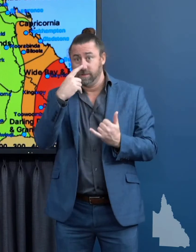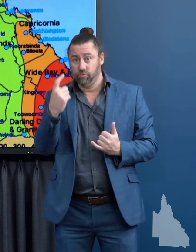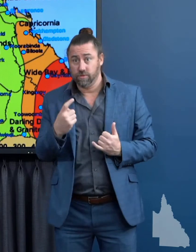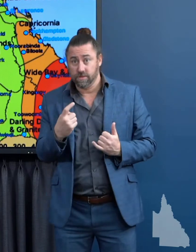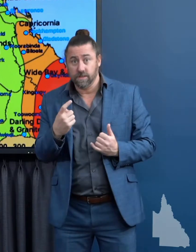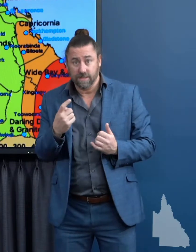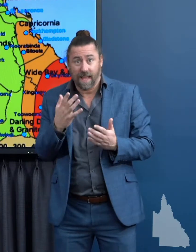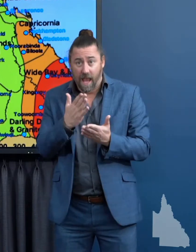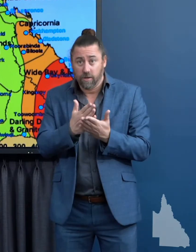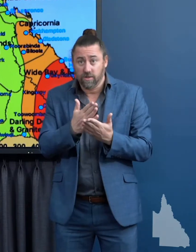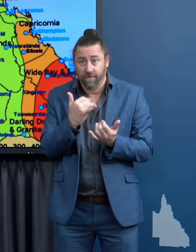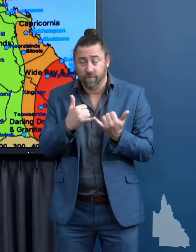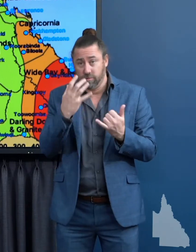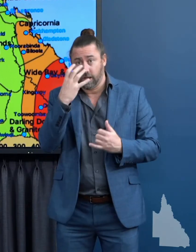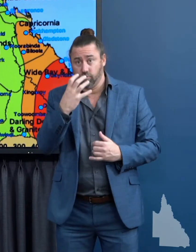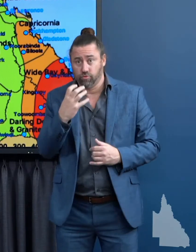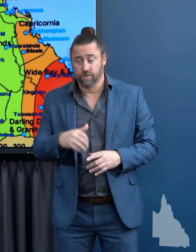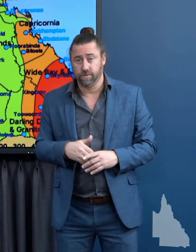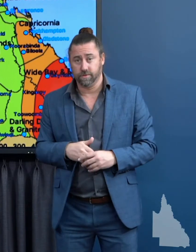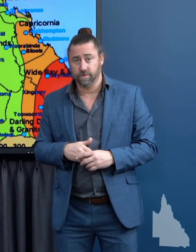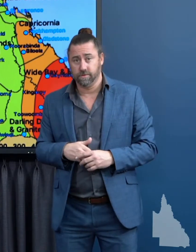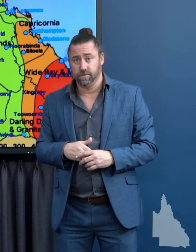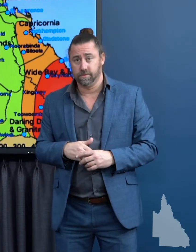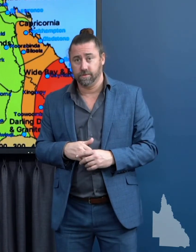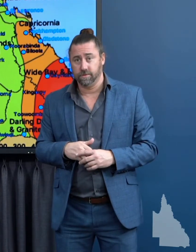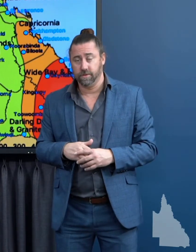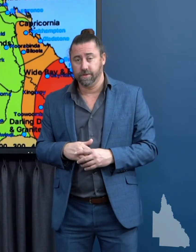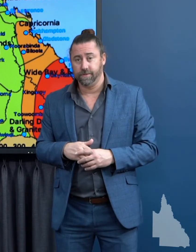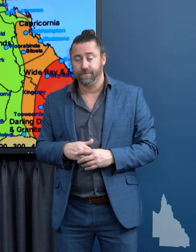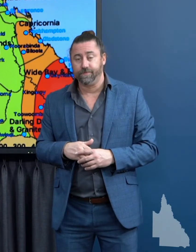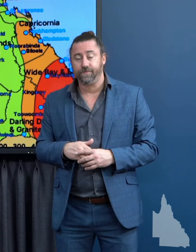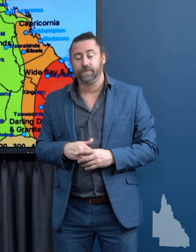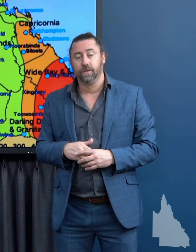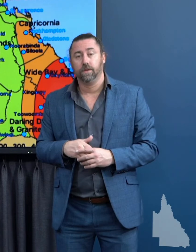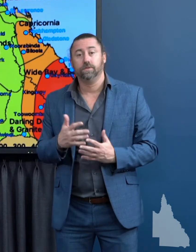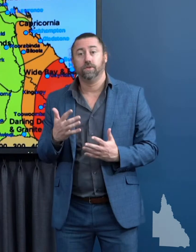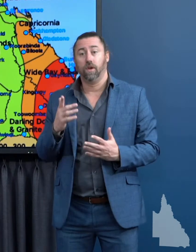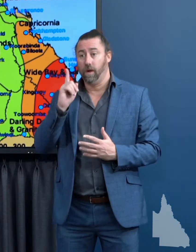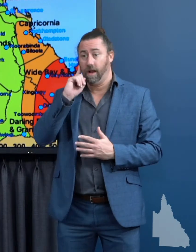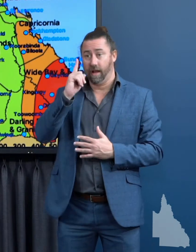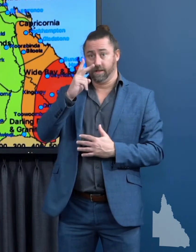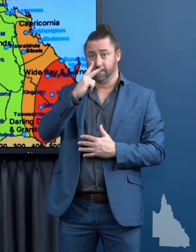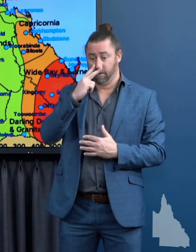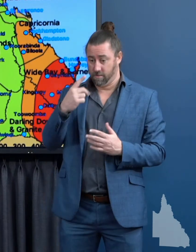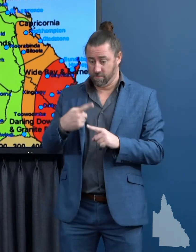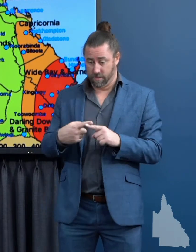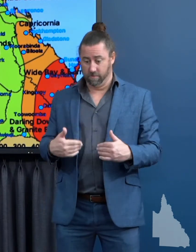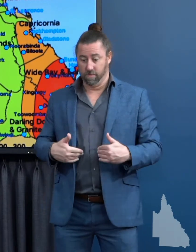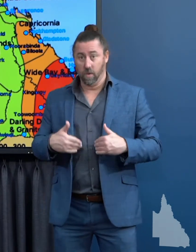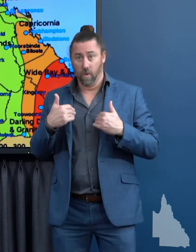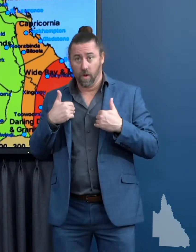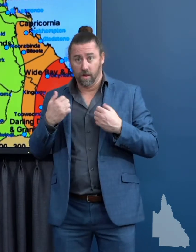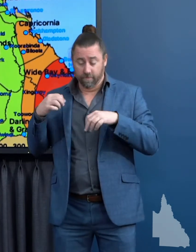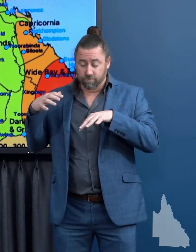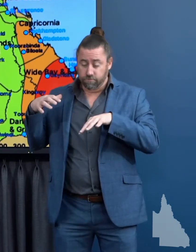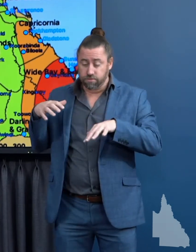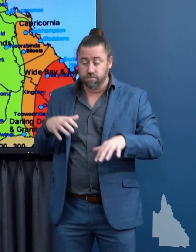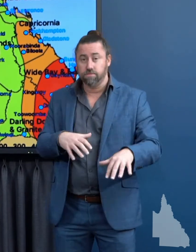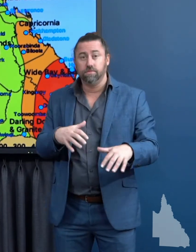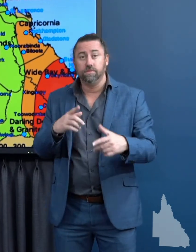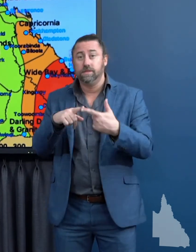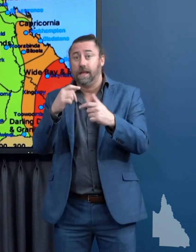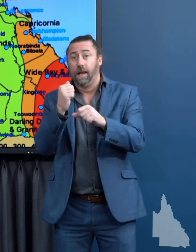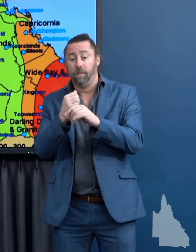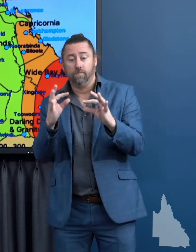dangerous situation. So what we have seen overnight already, some heavy rain. For example,